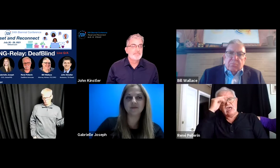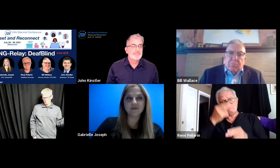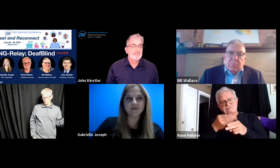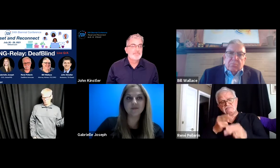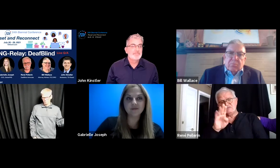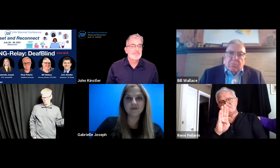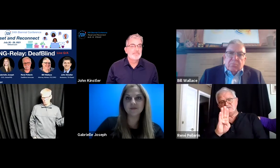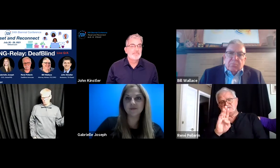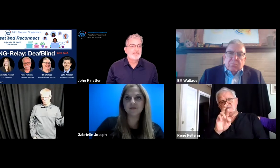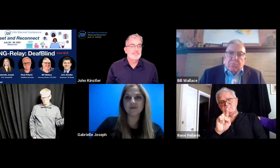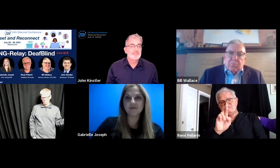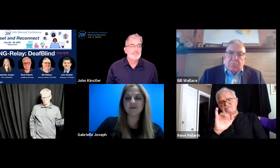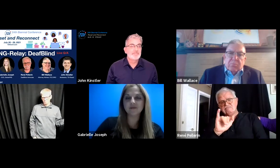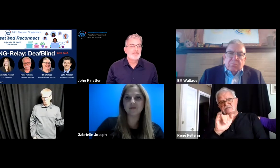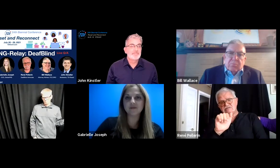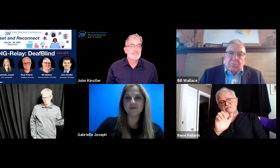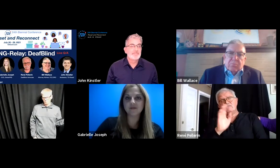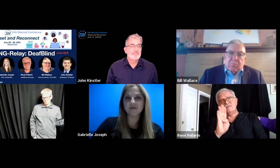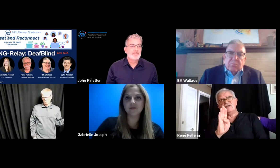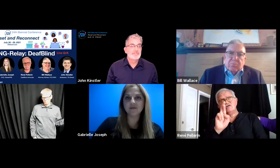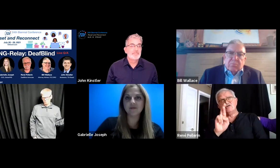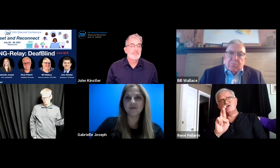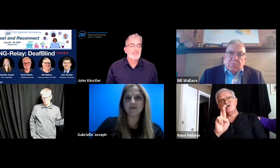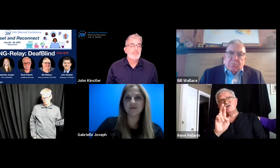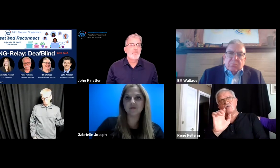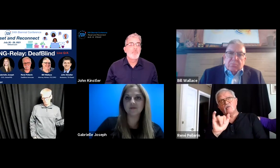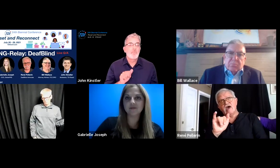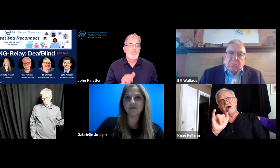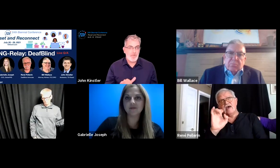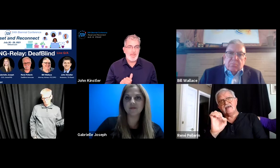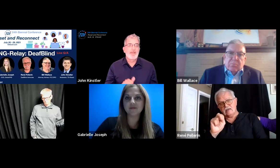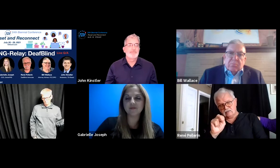And I can tell you, there's this deaf-blind man by the name of